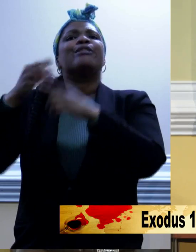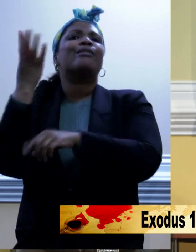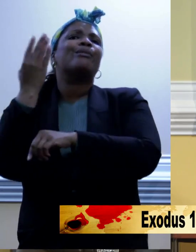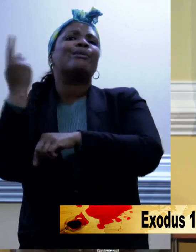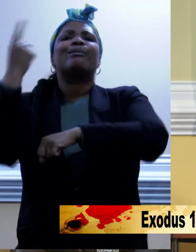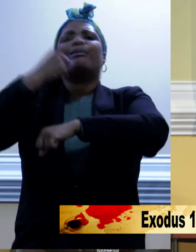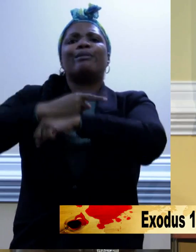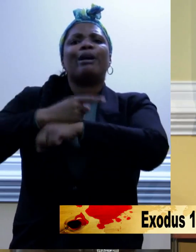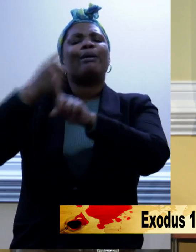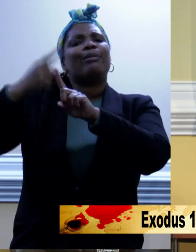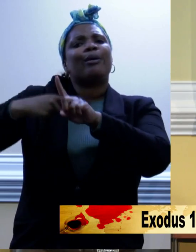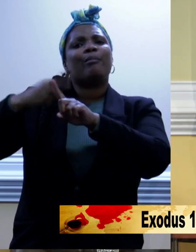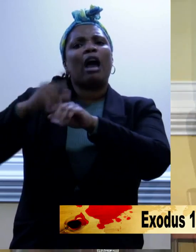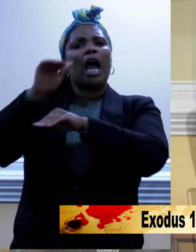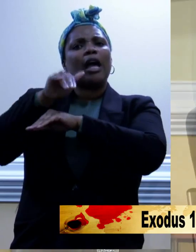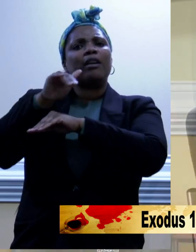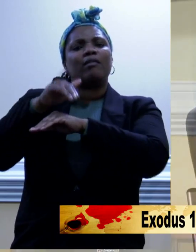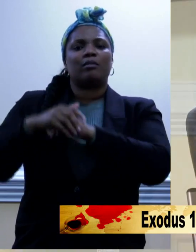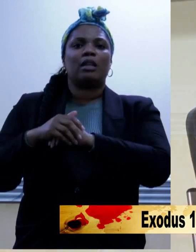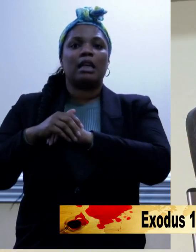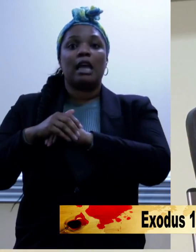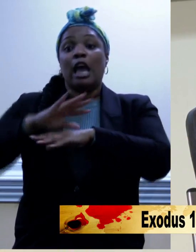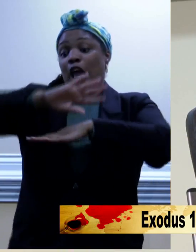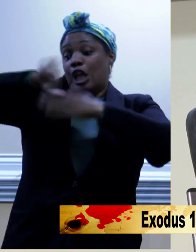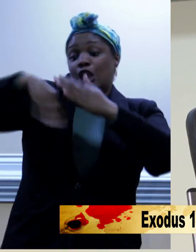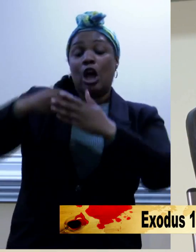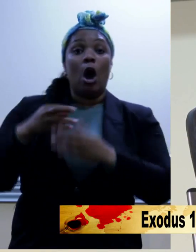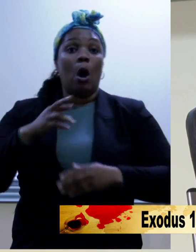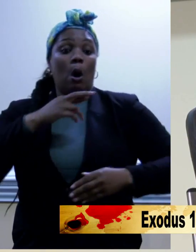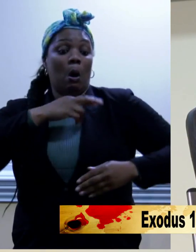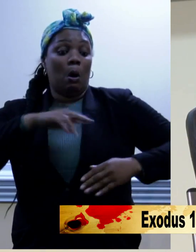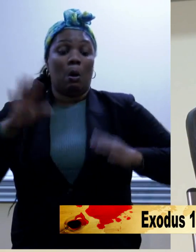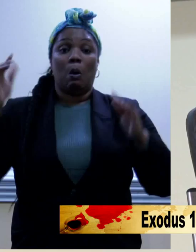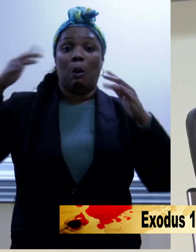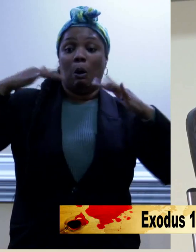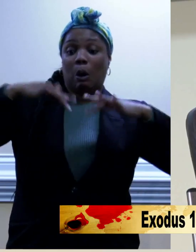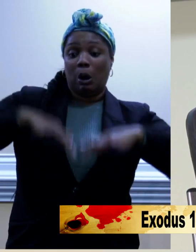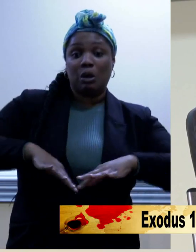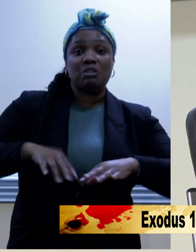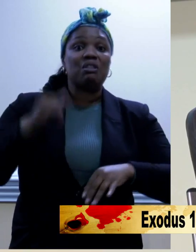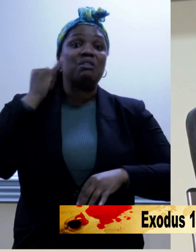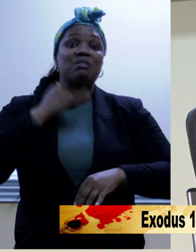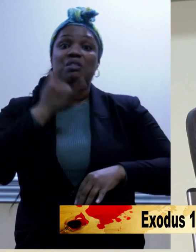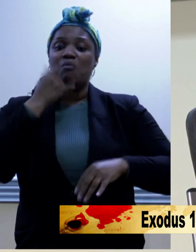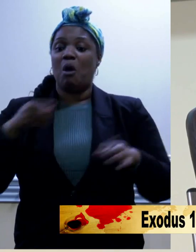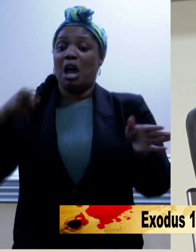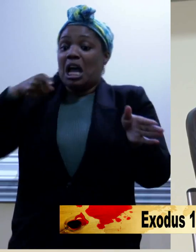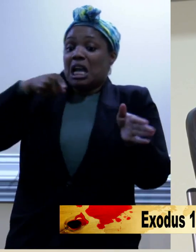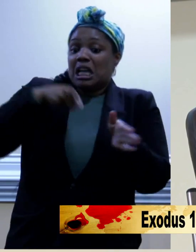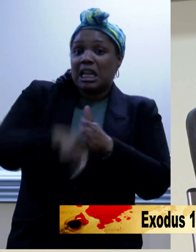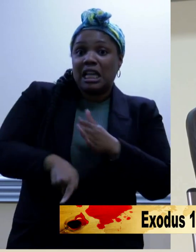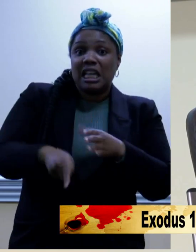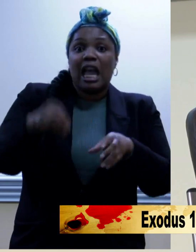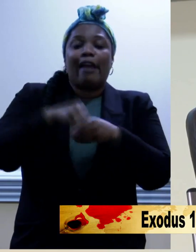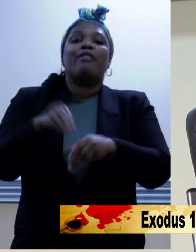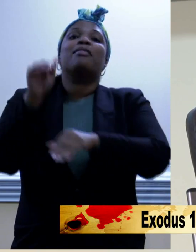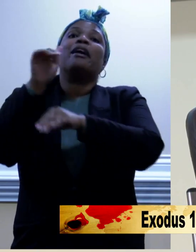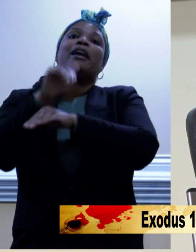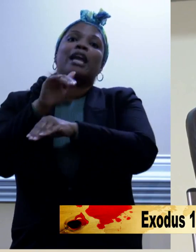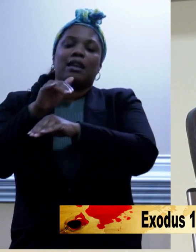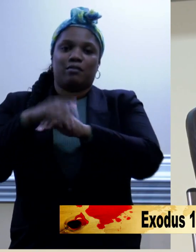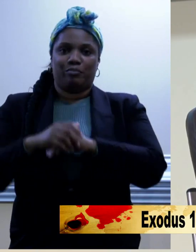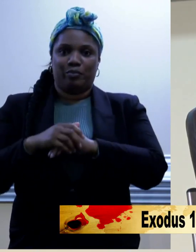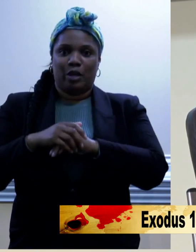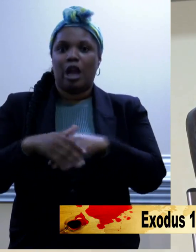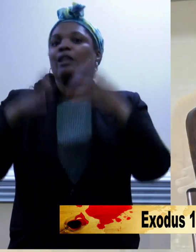month. Right. At evening, go ahead and read. And the whole assembly of the congregation of Israel shall kill it in the evening.